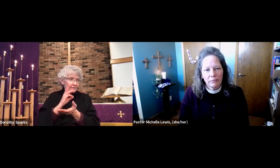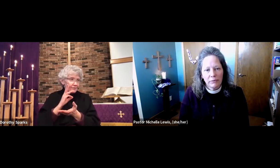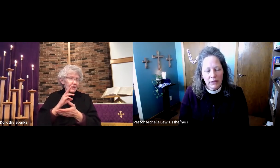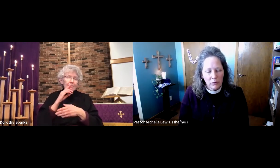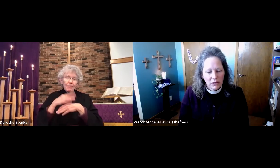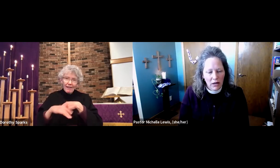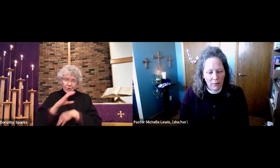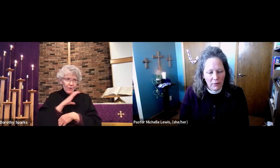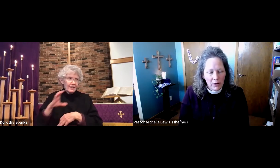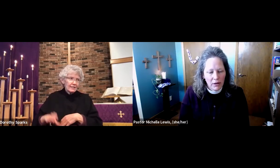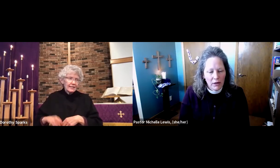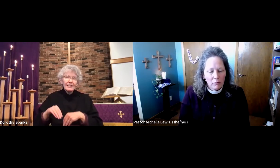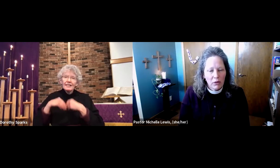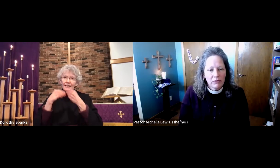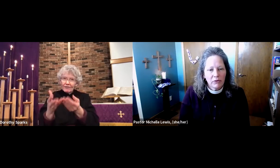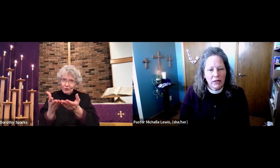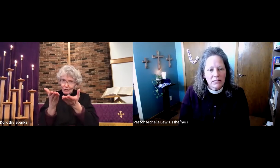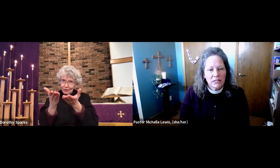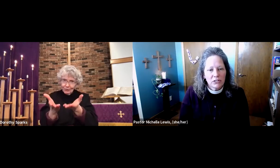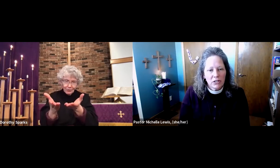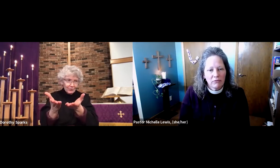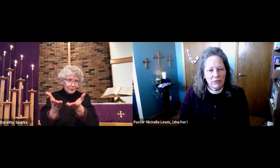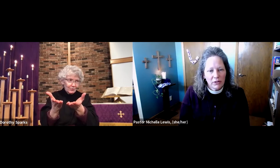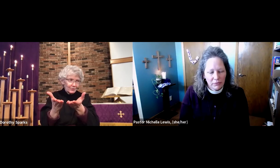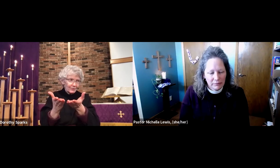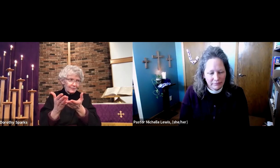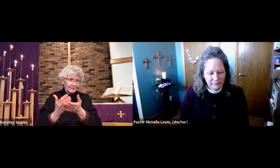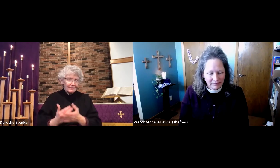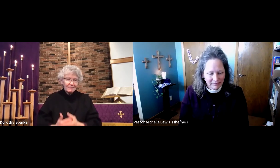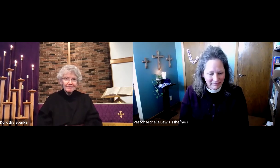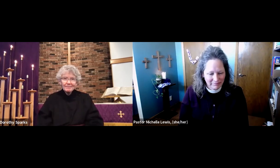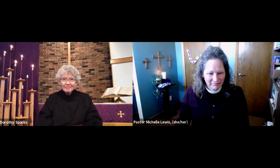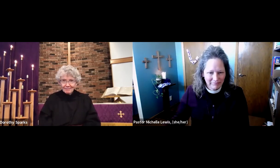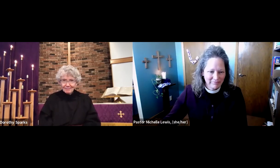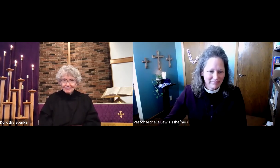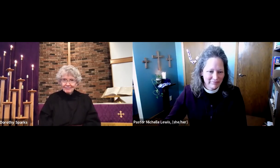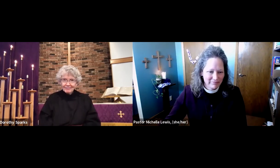you, with the cup, blood of Christ shed for you.